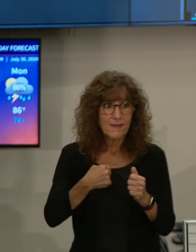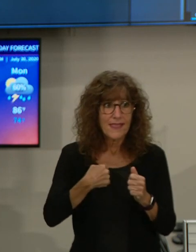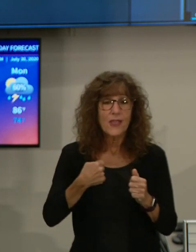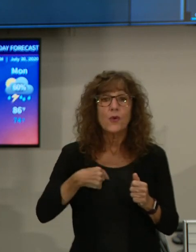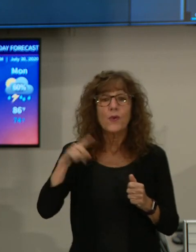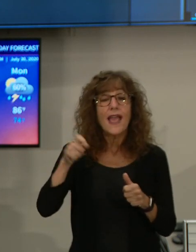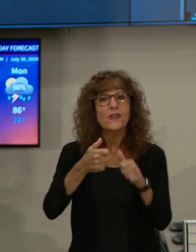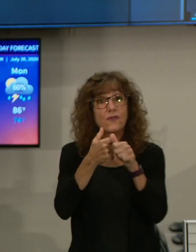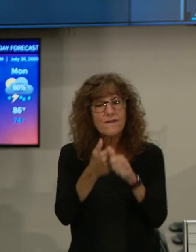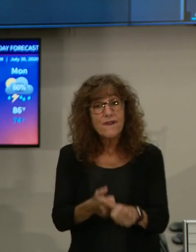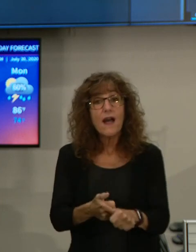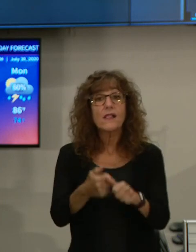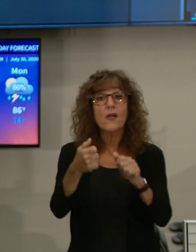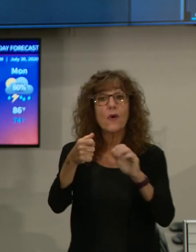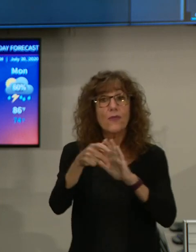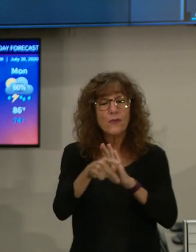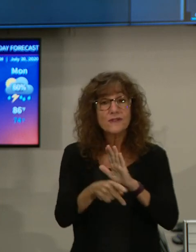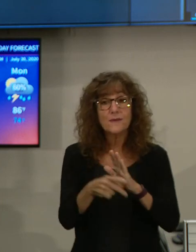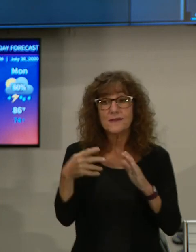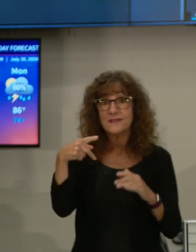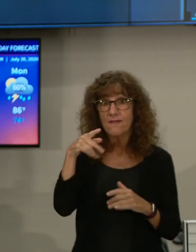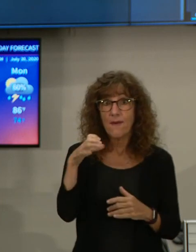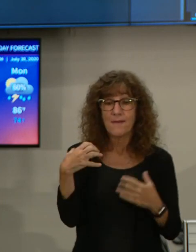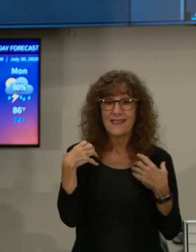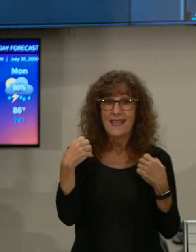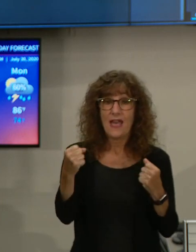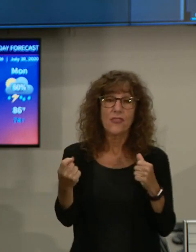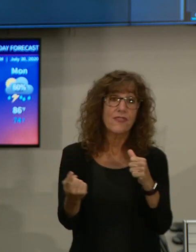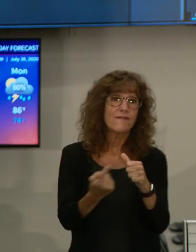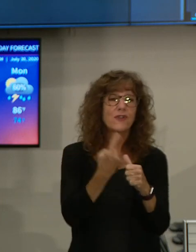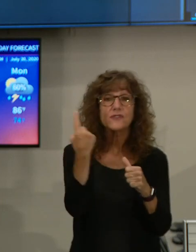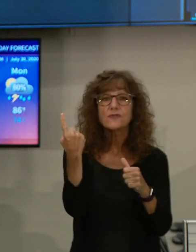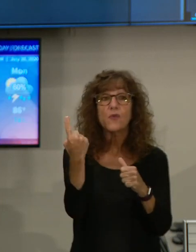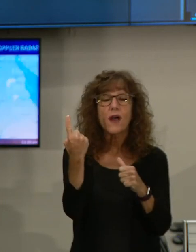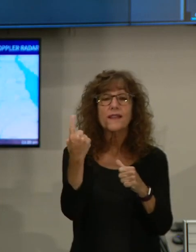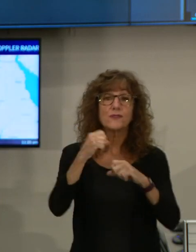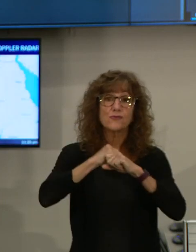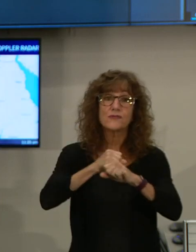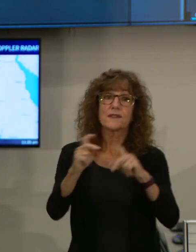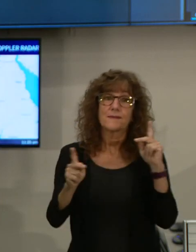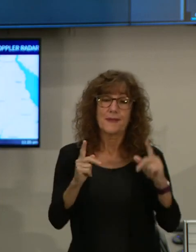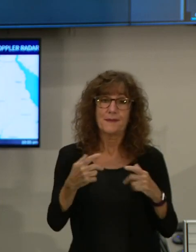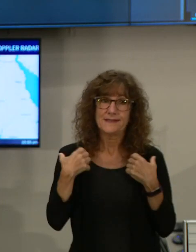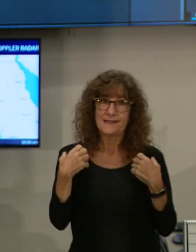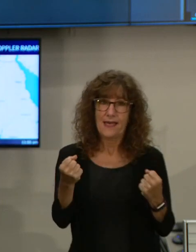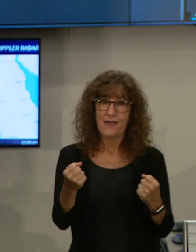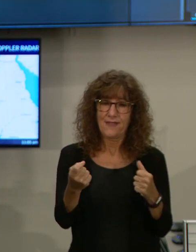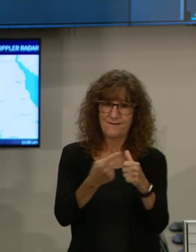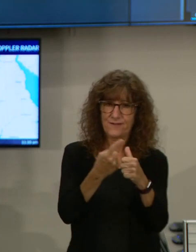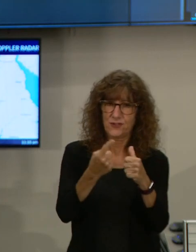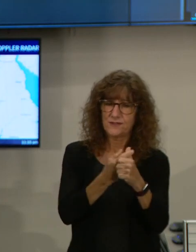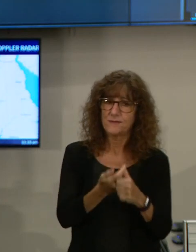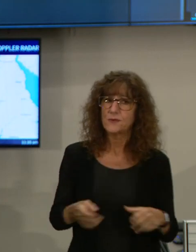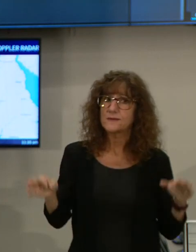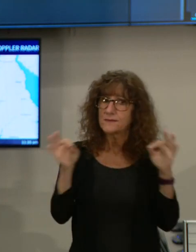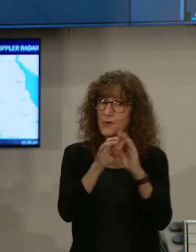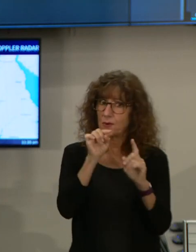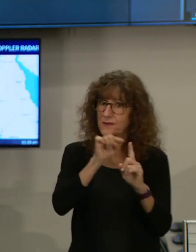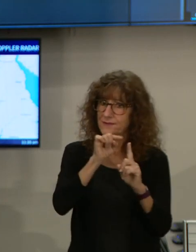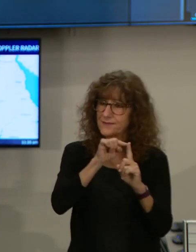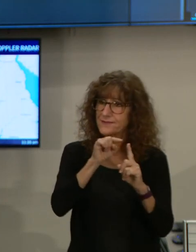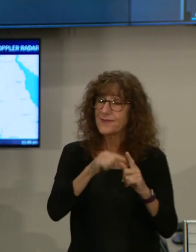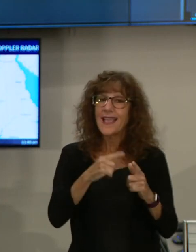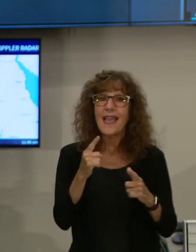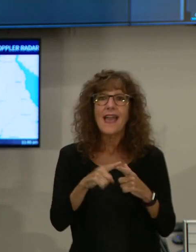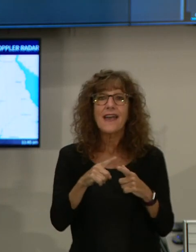had to follow the principles of public health. That first one was to protect people's health. That was the first and foremost. And then we